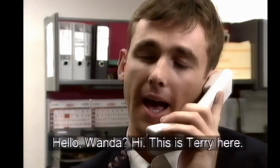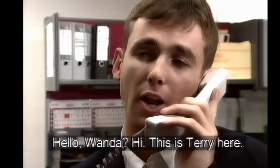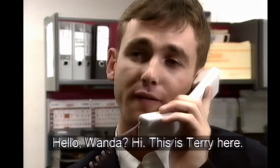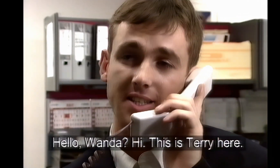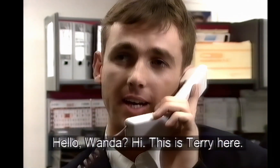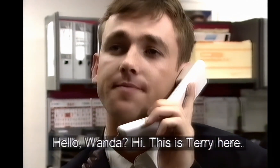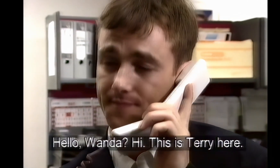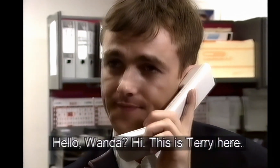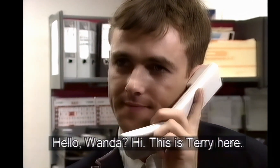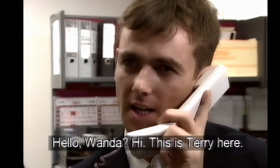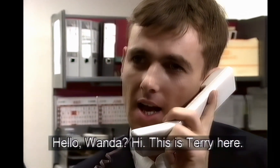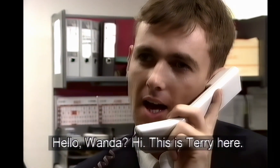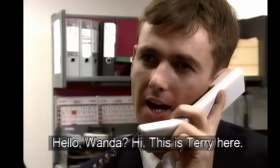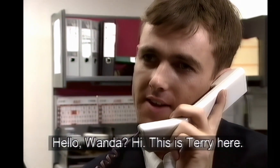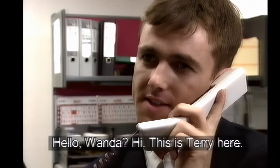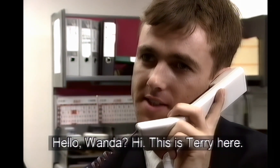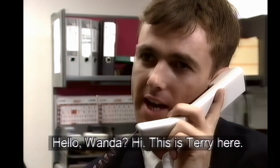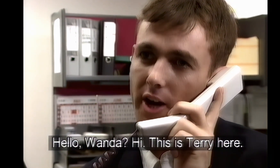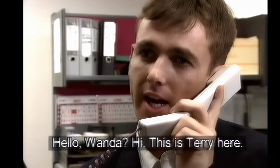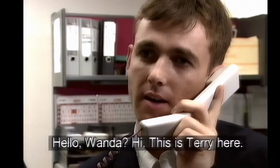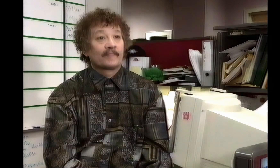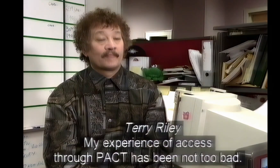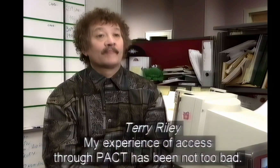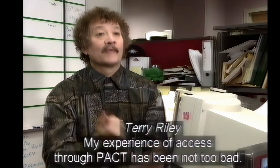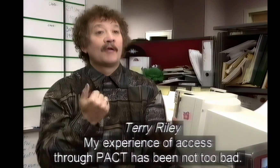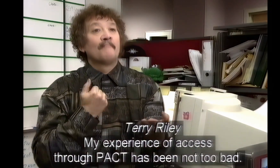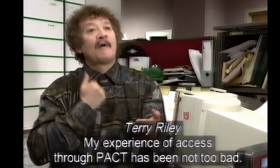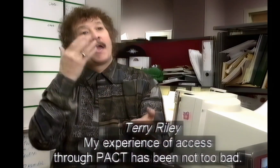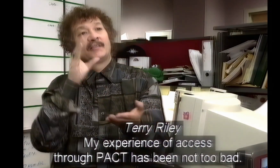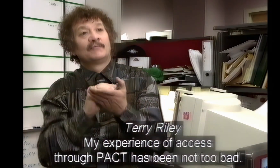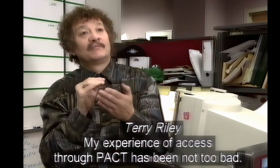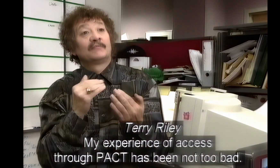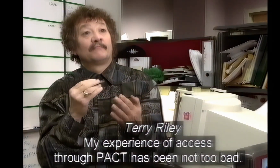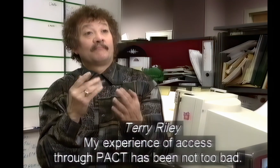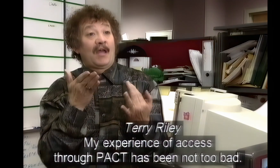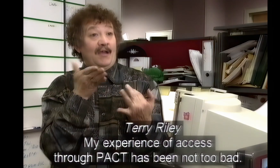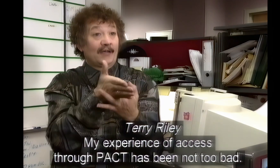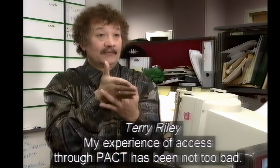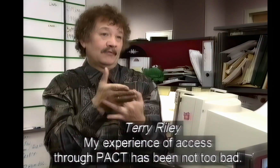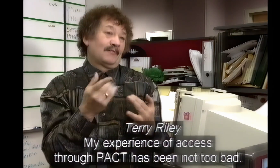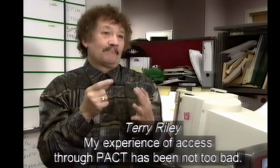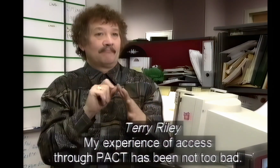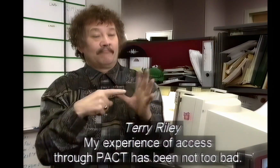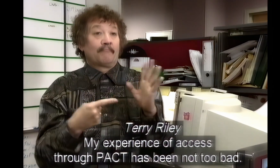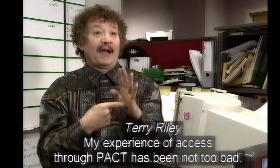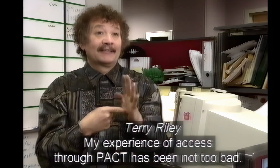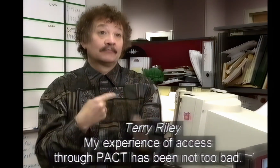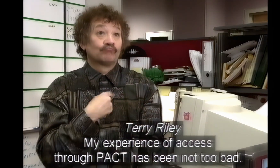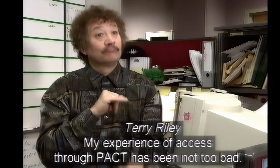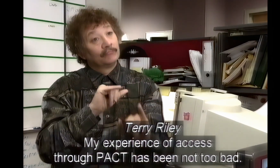Hello, Vanda. Hi, this is Terry here. My experience of access through PACT has been not